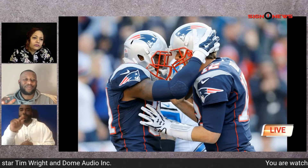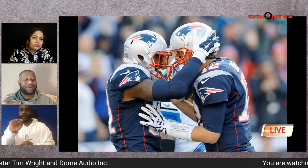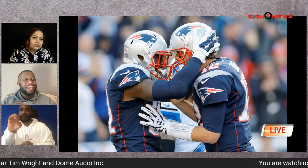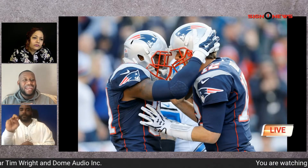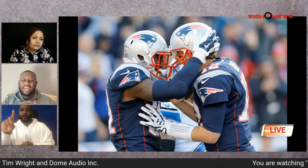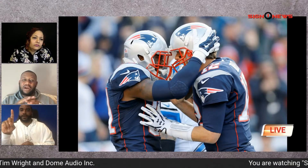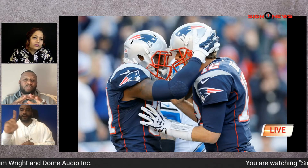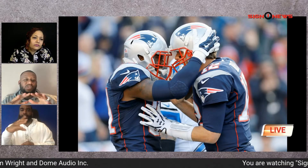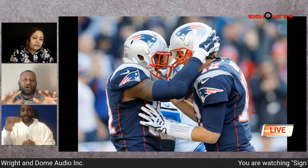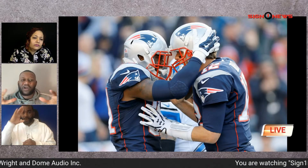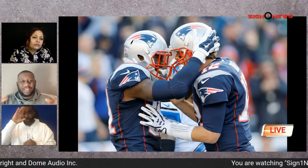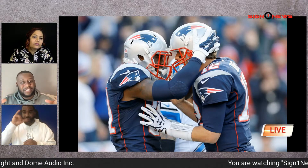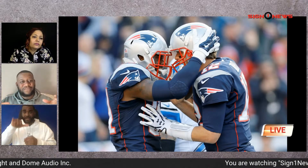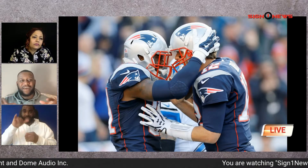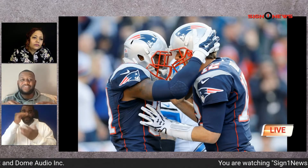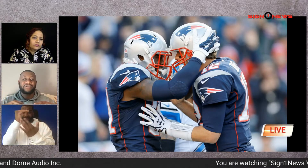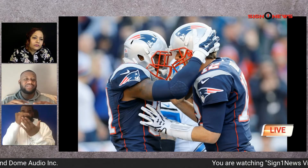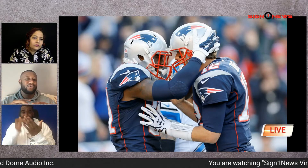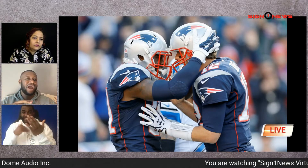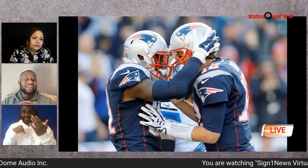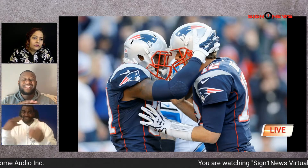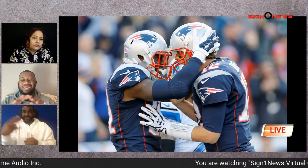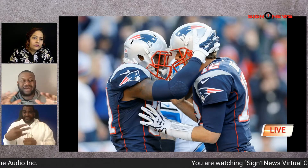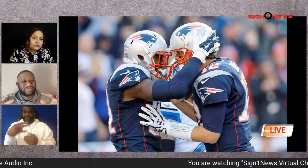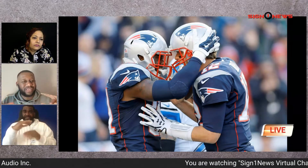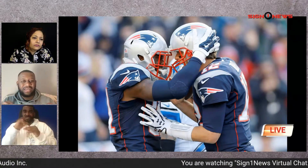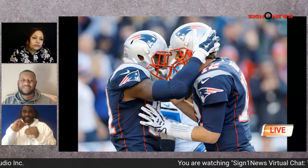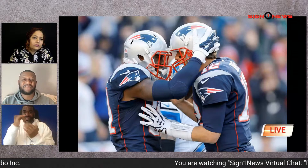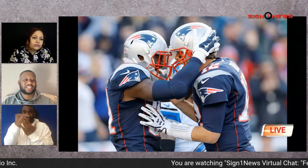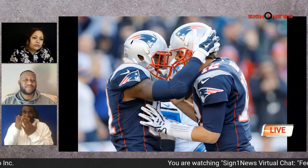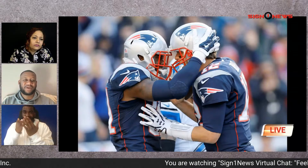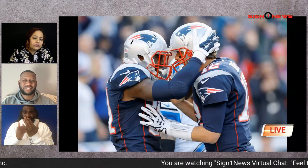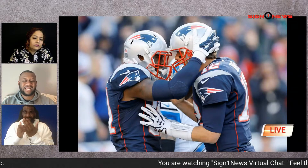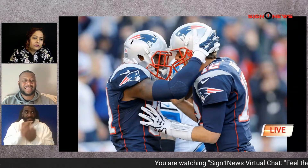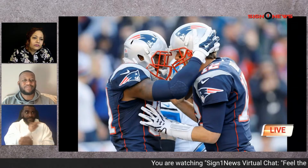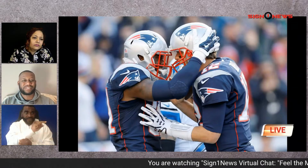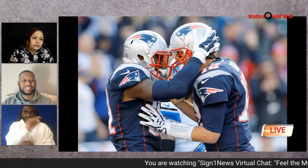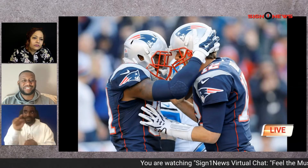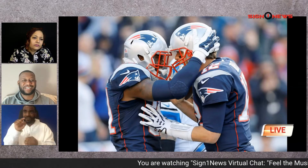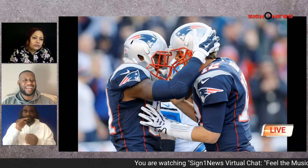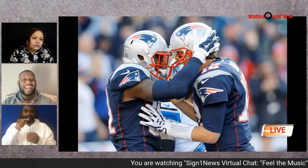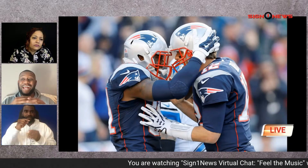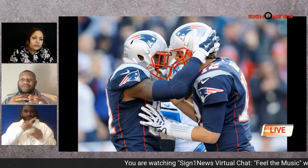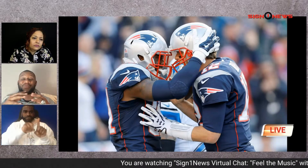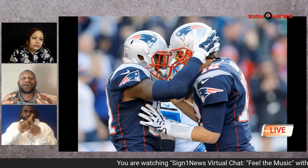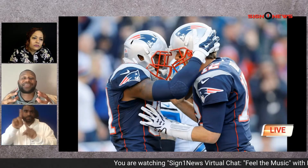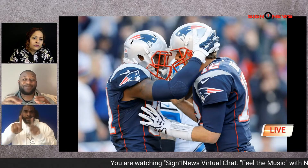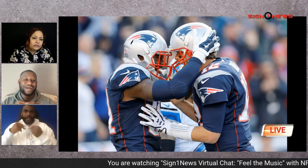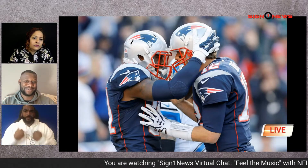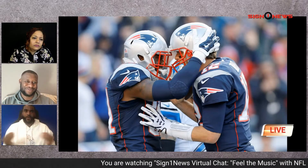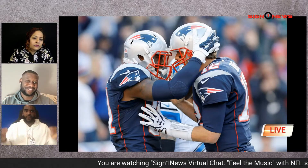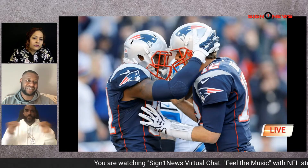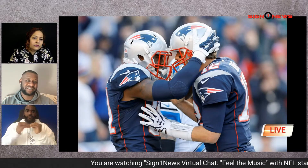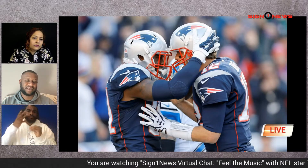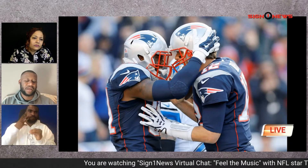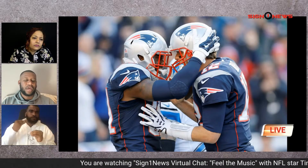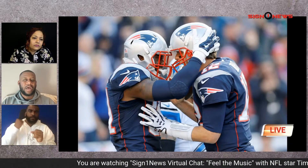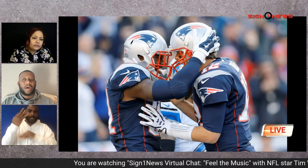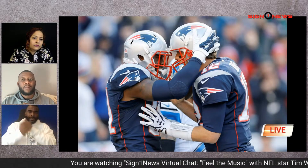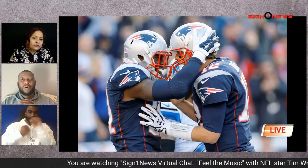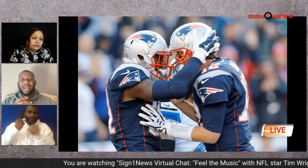that room. And there was all of these veterans who had years and years of experience at that position, and I knew nothing about the